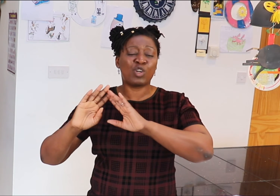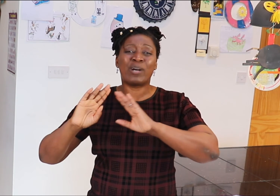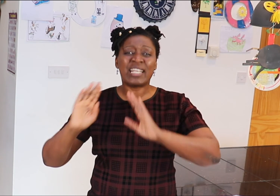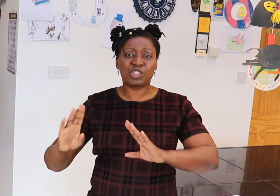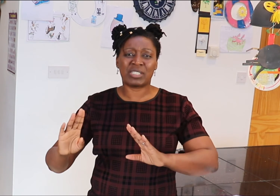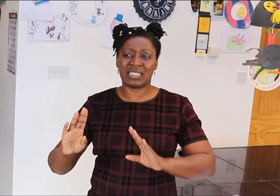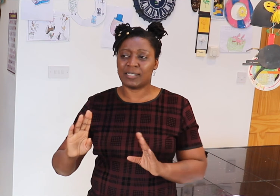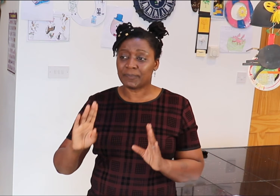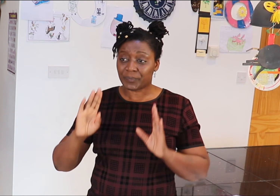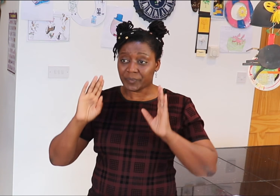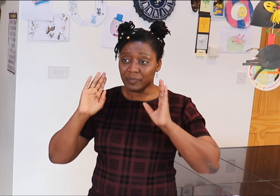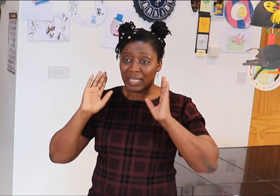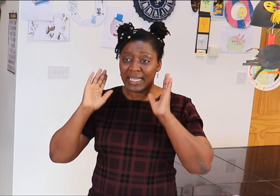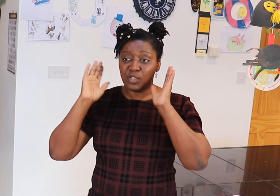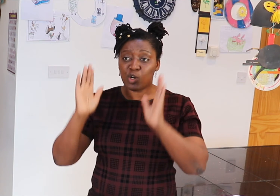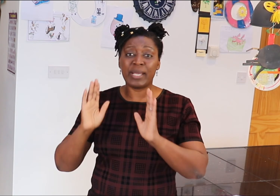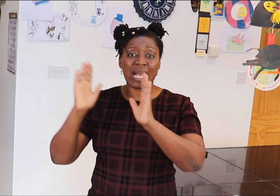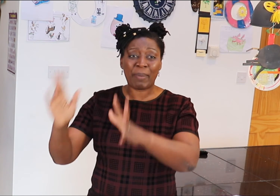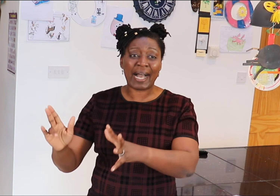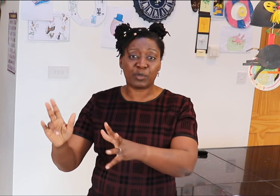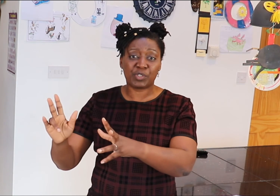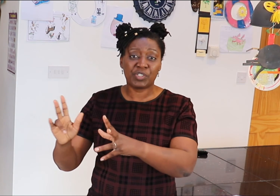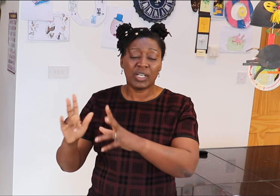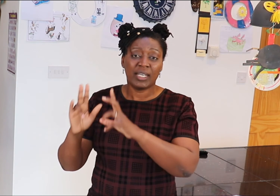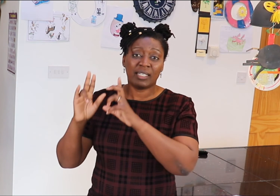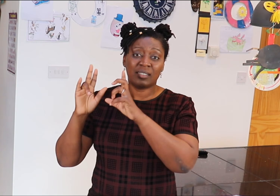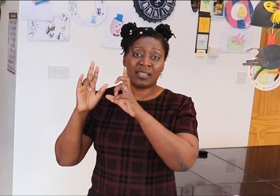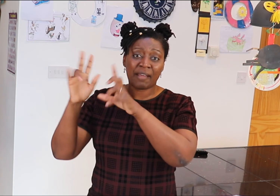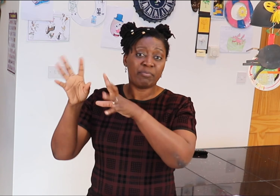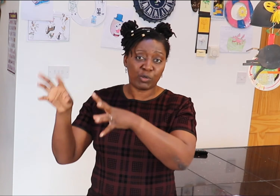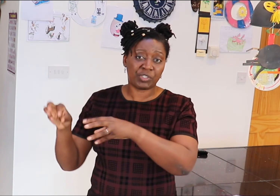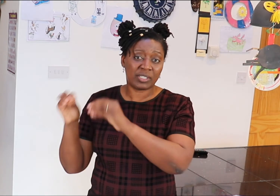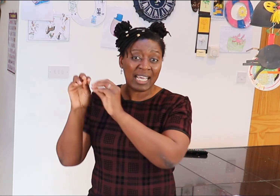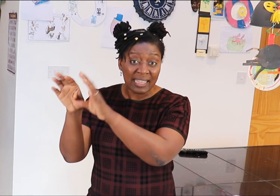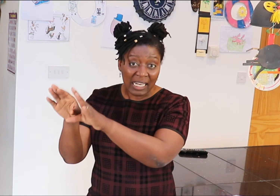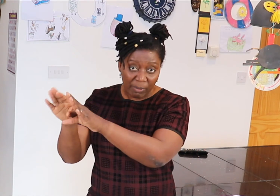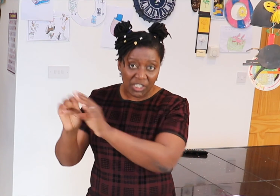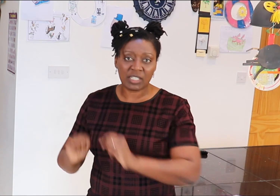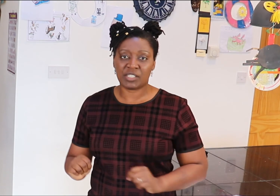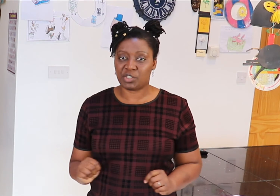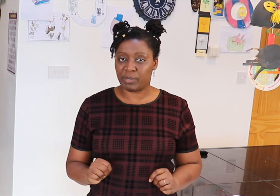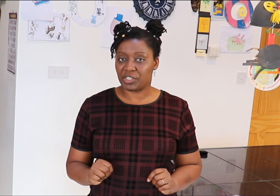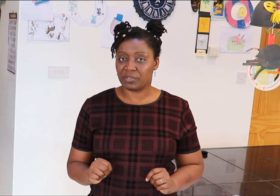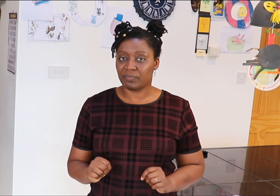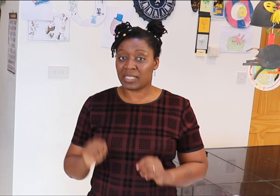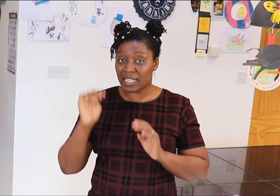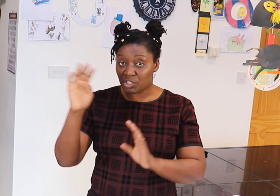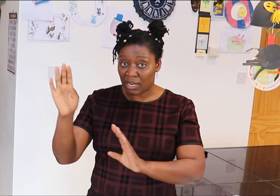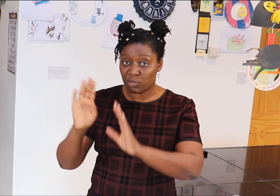or were interested in knowing about their emotions in that particular situation, the interaction